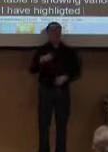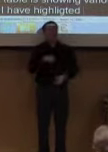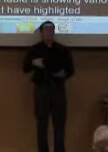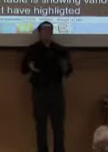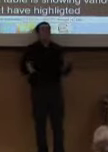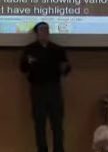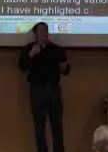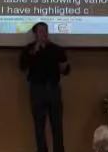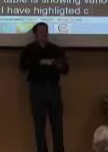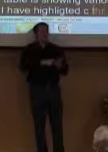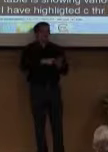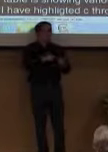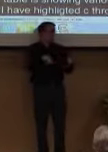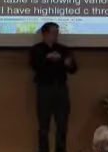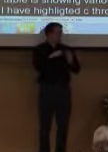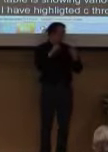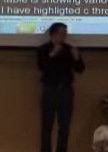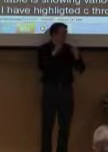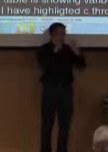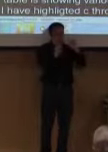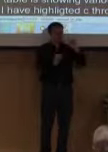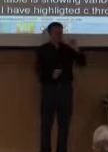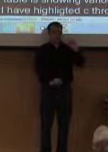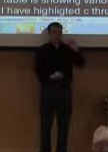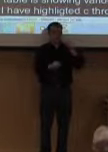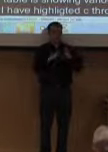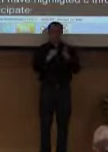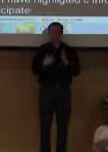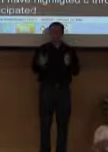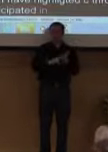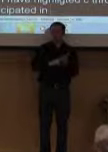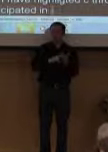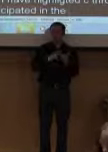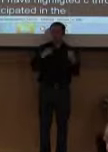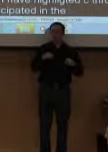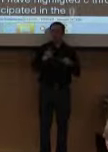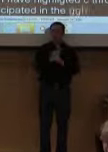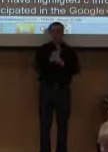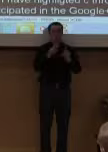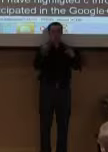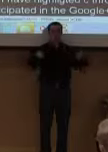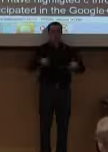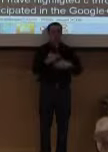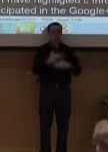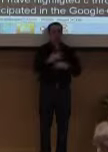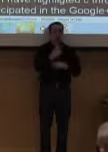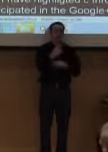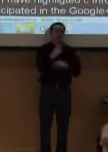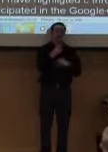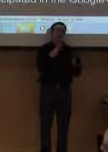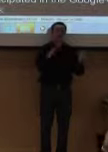also notice the particular class or classes the students were enrolled in while using screen share, General Analytical